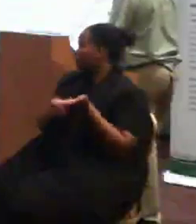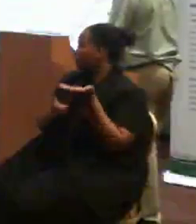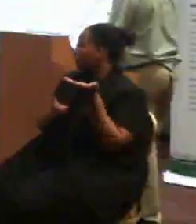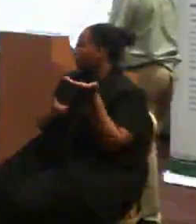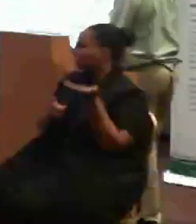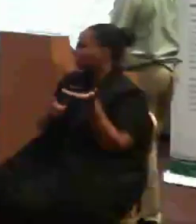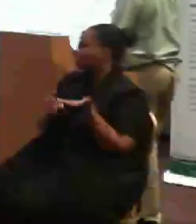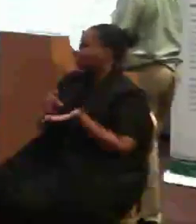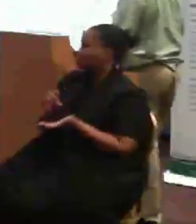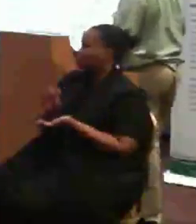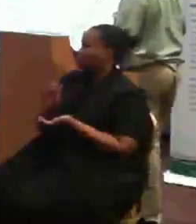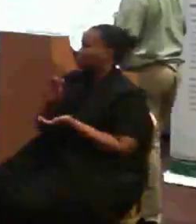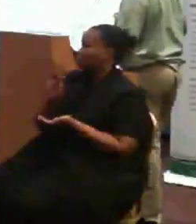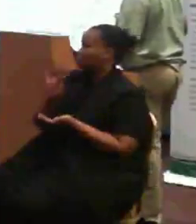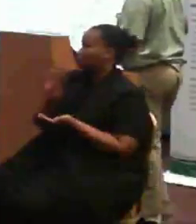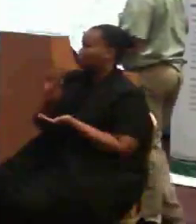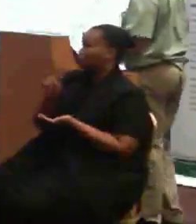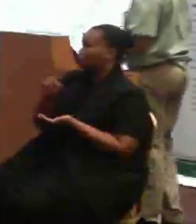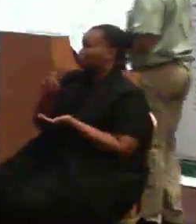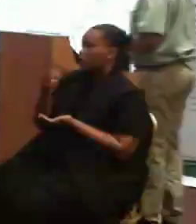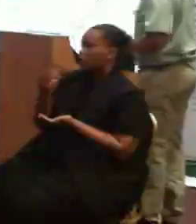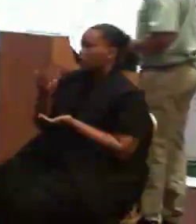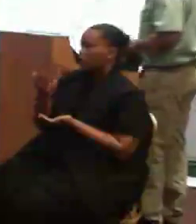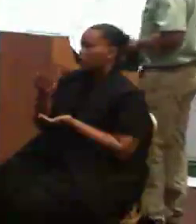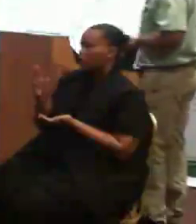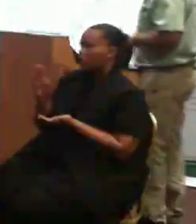419 to 419 billion.